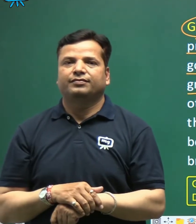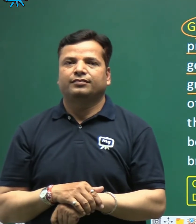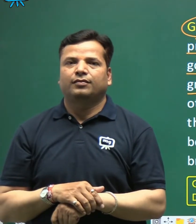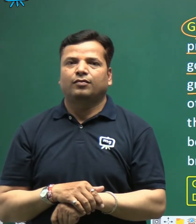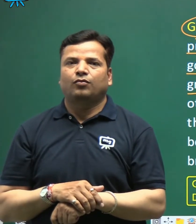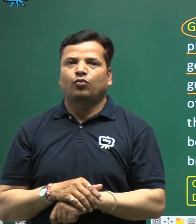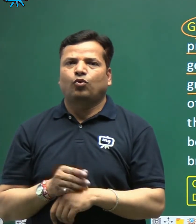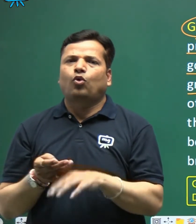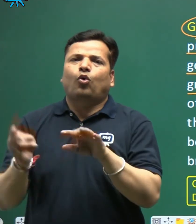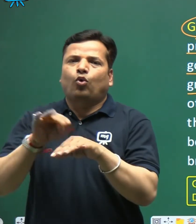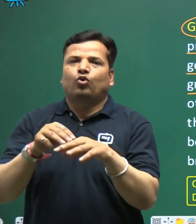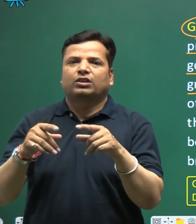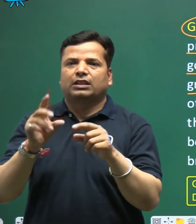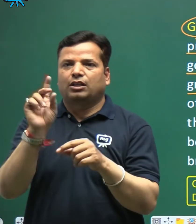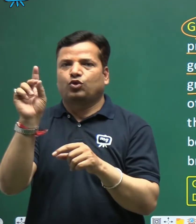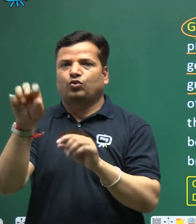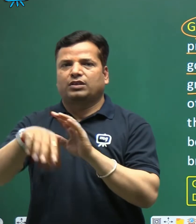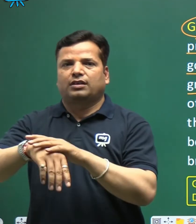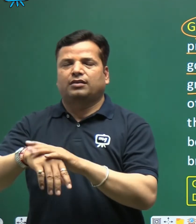On the other hand,